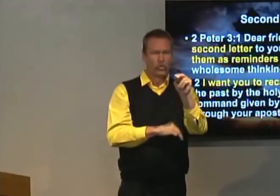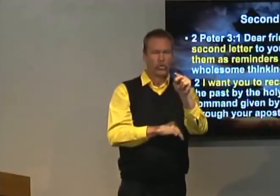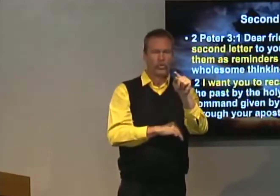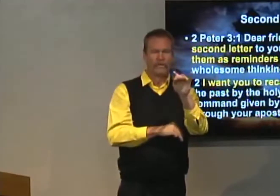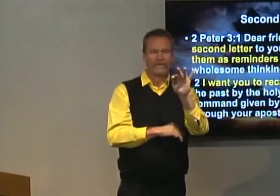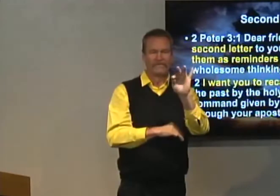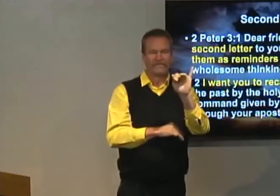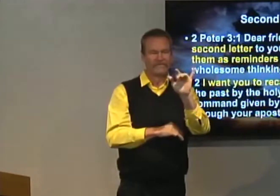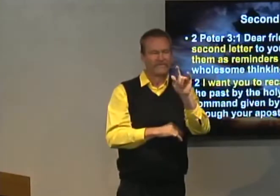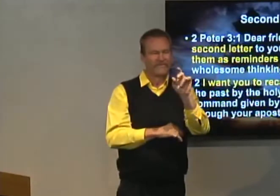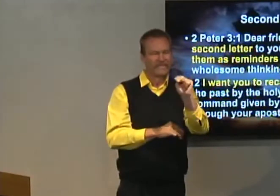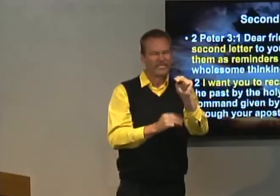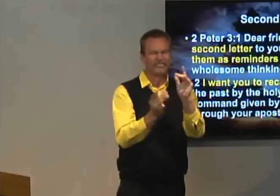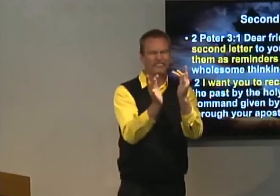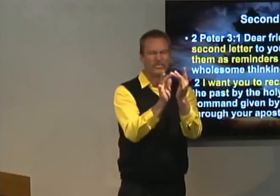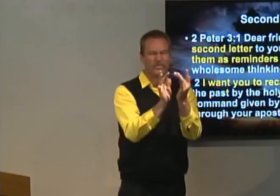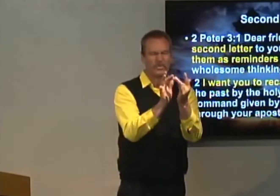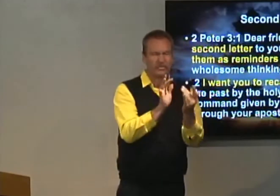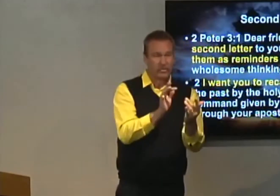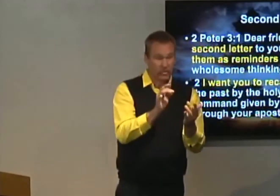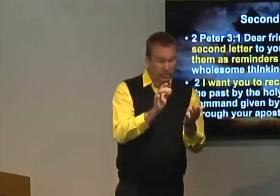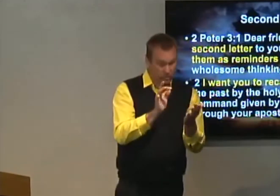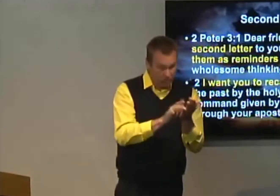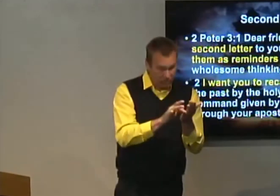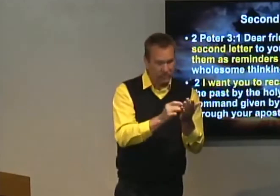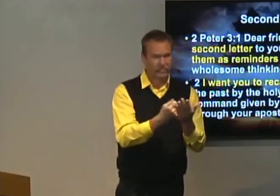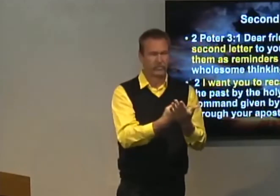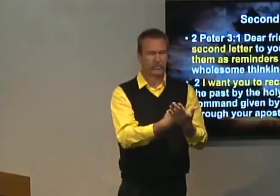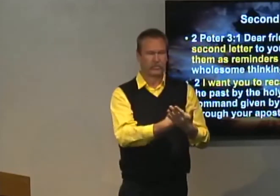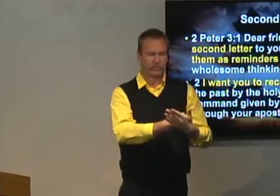of these things up, you know, so that we can,